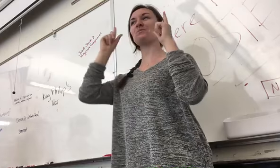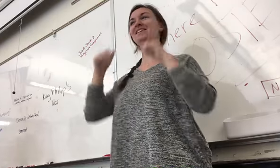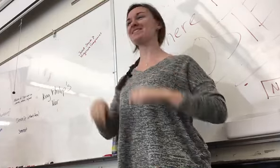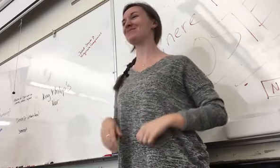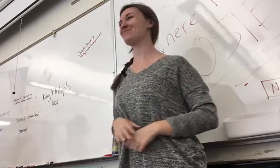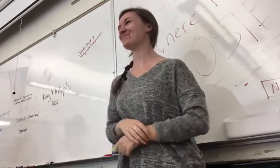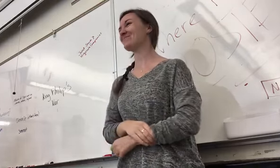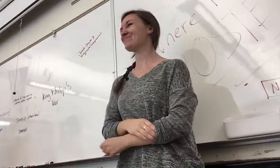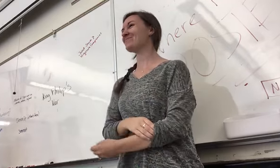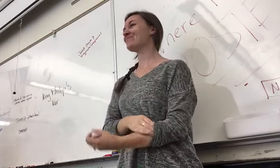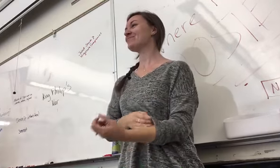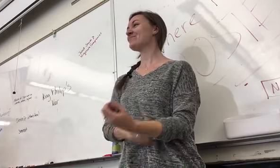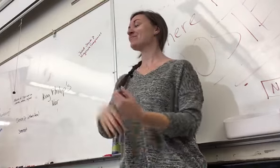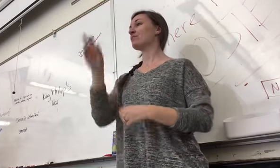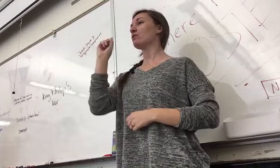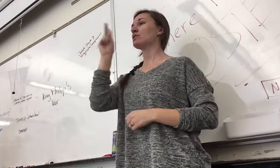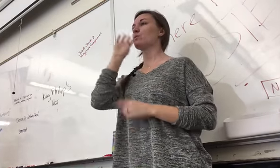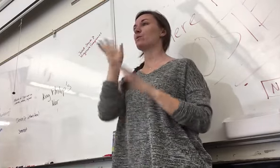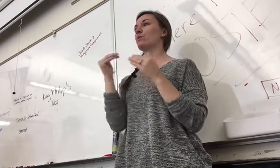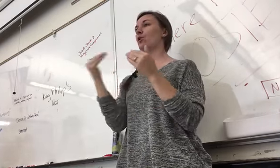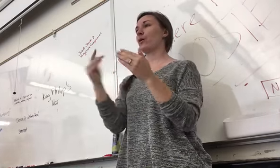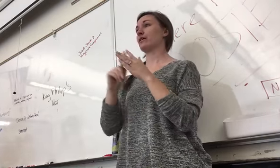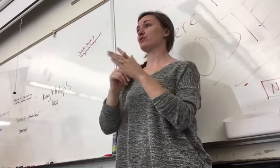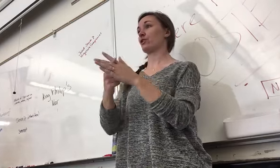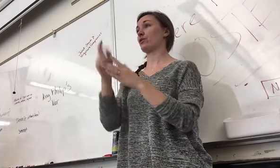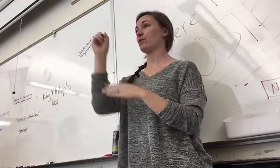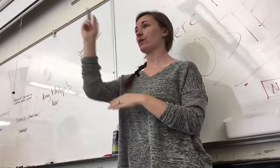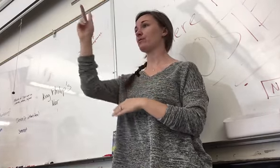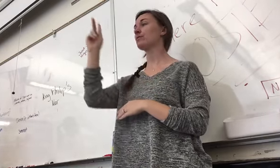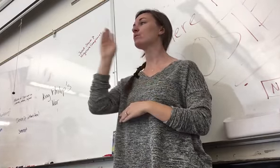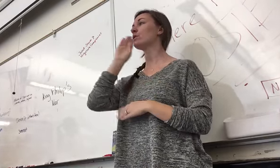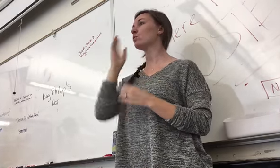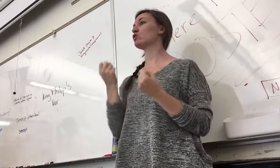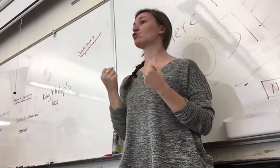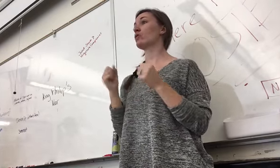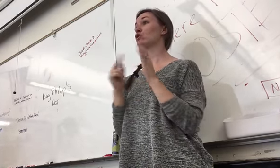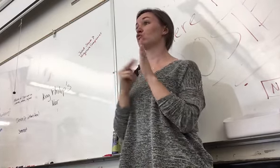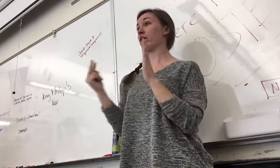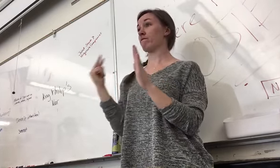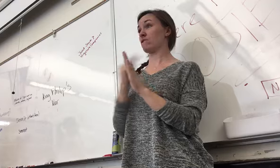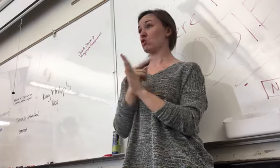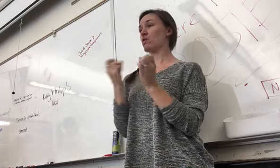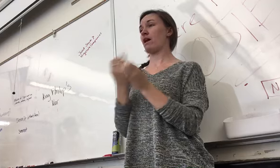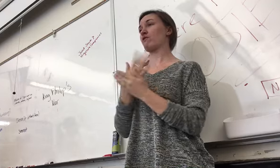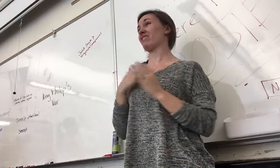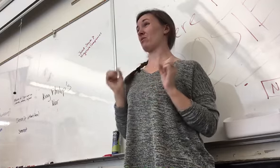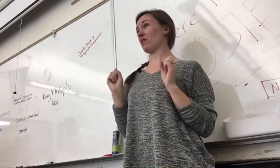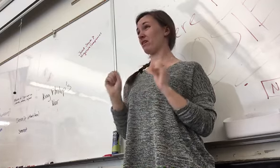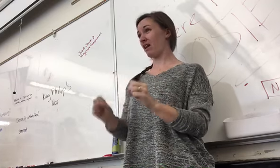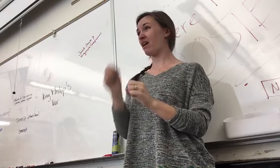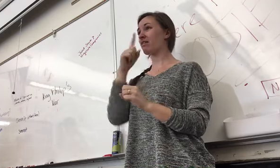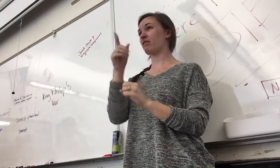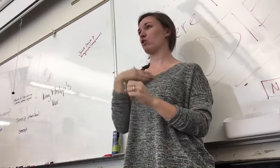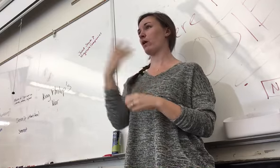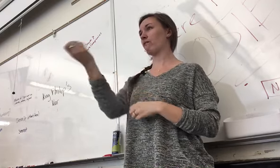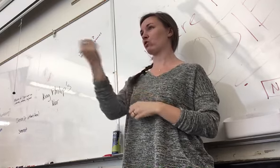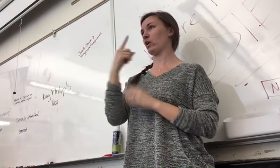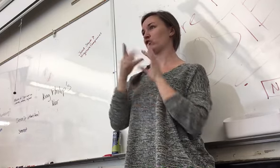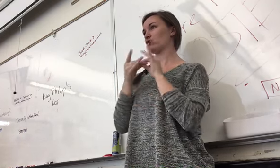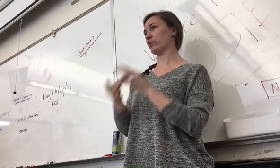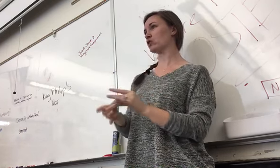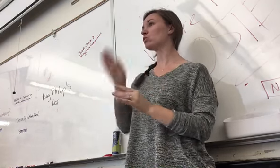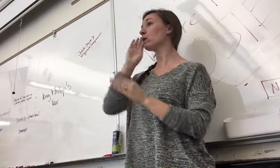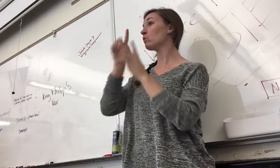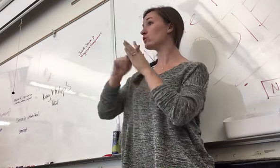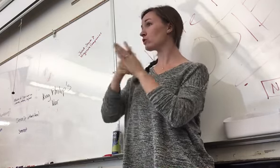All right, so we're going to go ahead and get started. All right, we're going to try to review everything that we can that you have questions about. We're